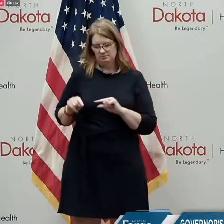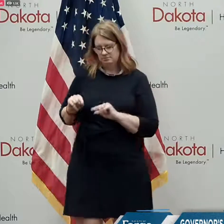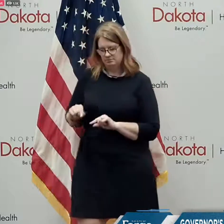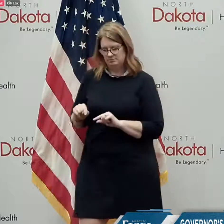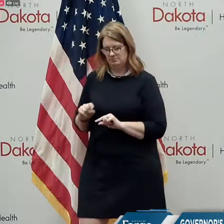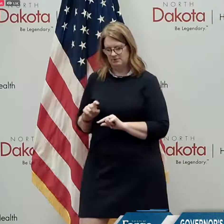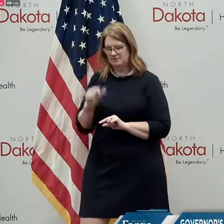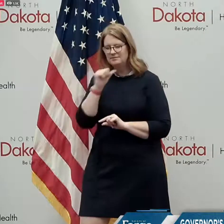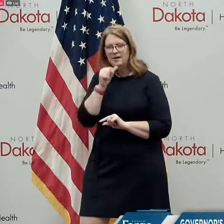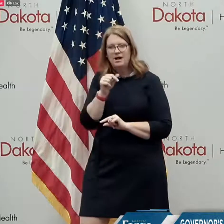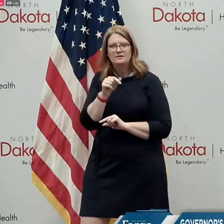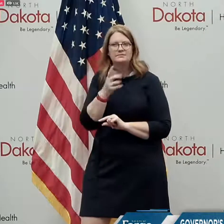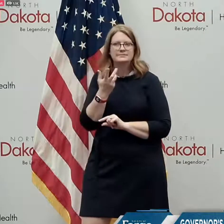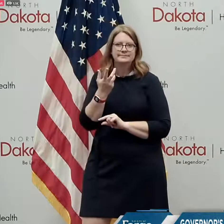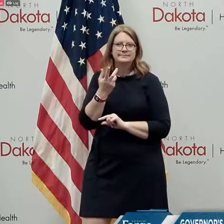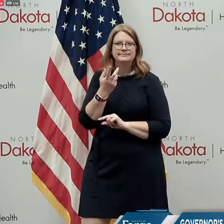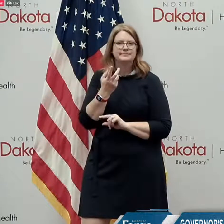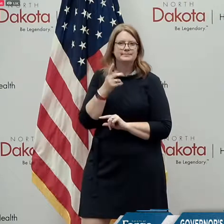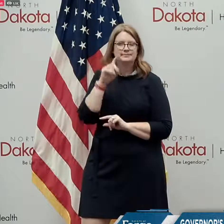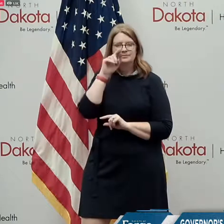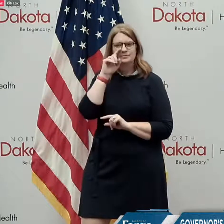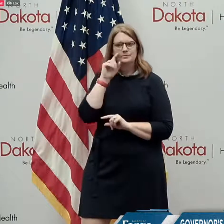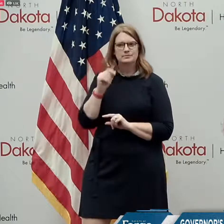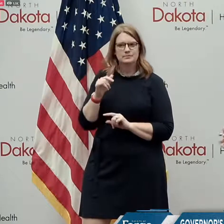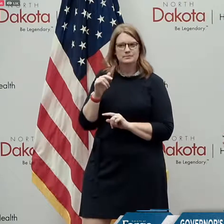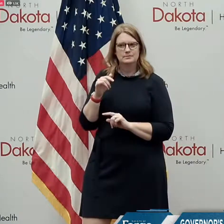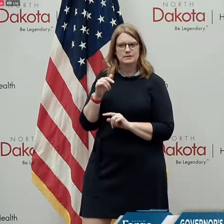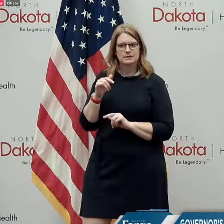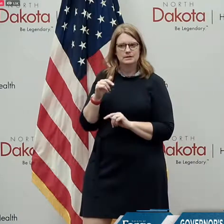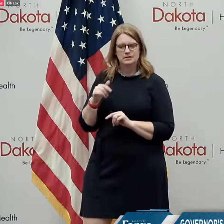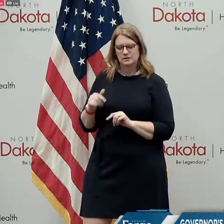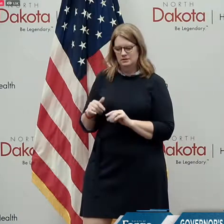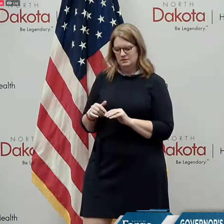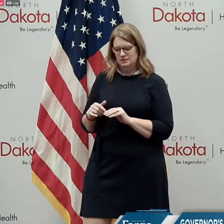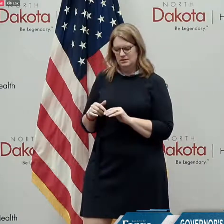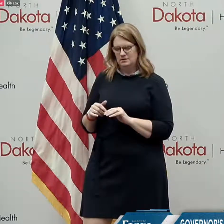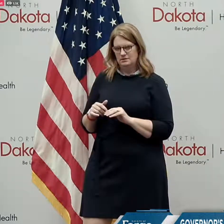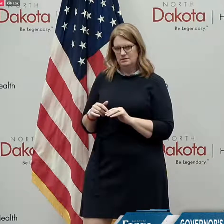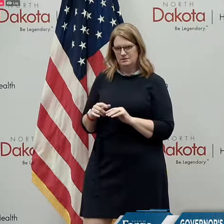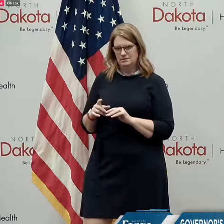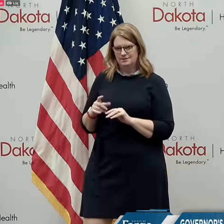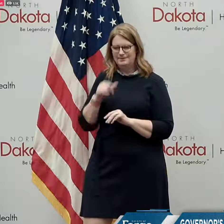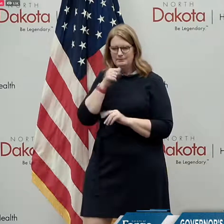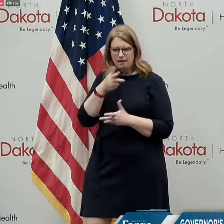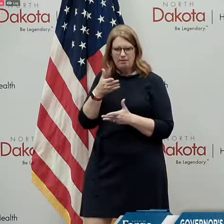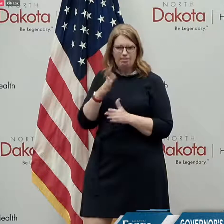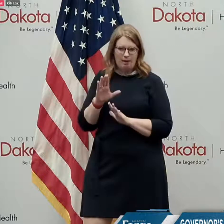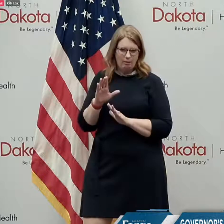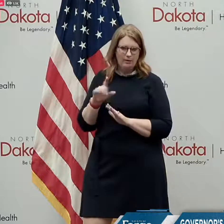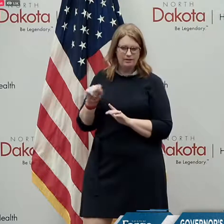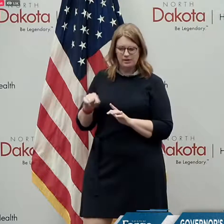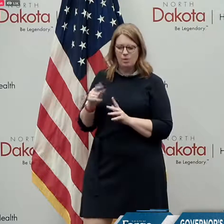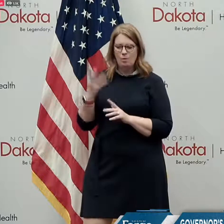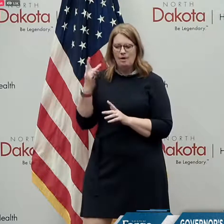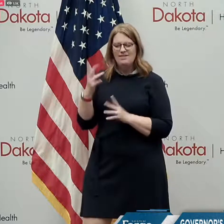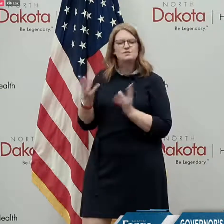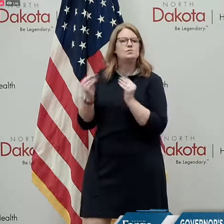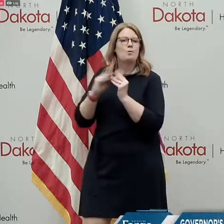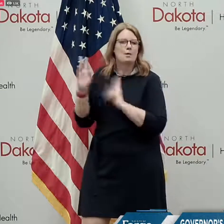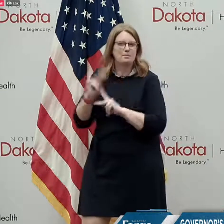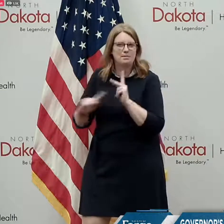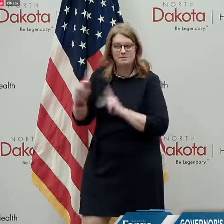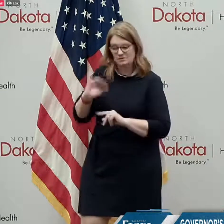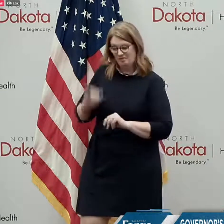out with a bigger denominator, you're not allowing someone to potentially reveal their